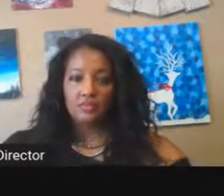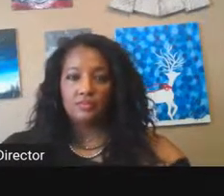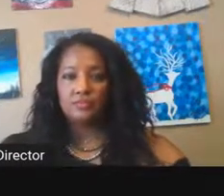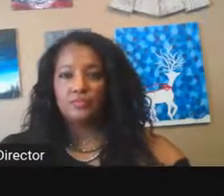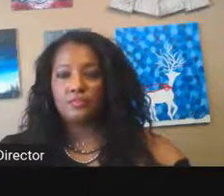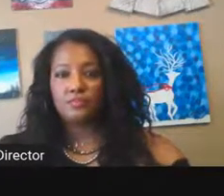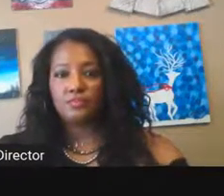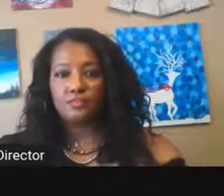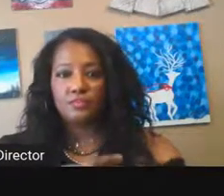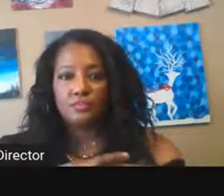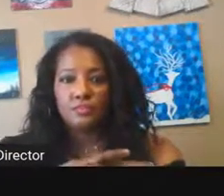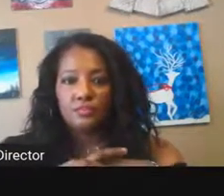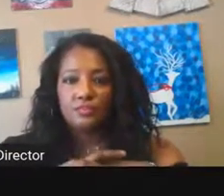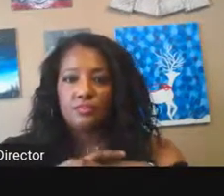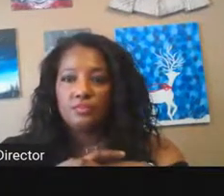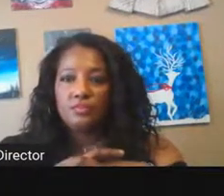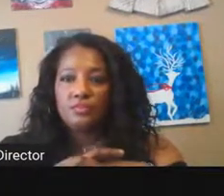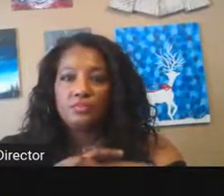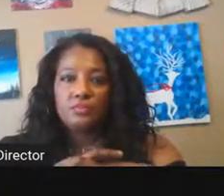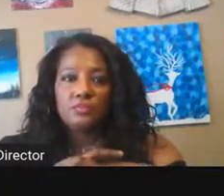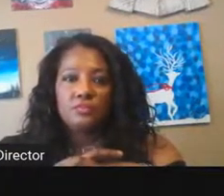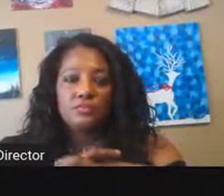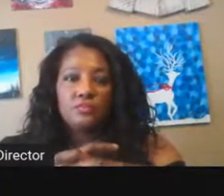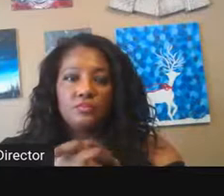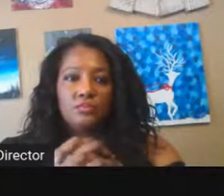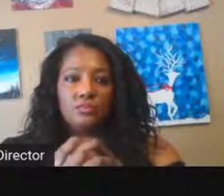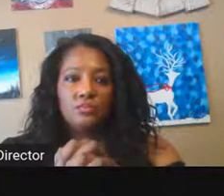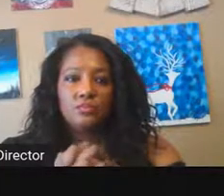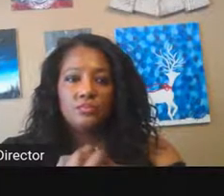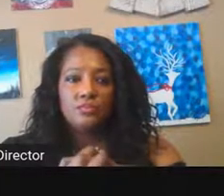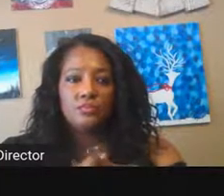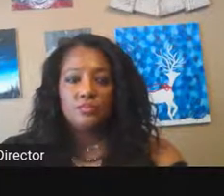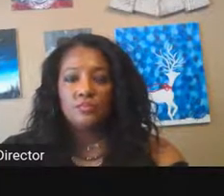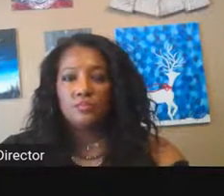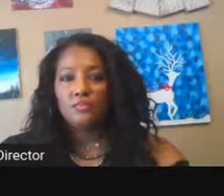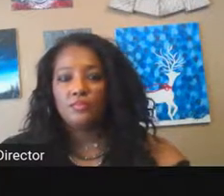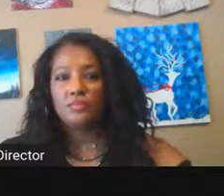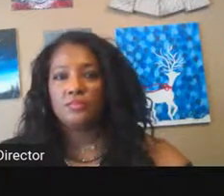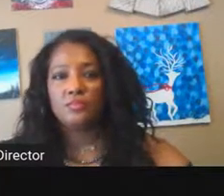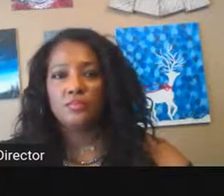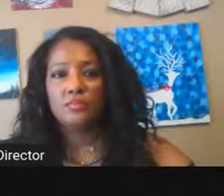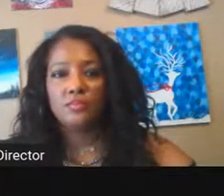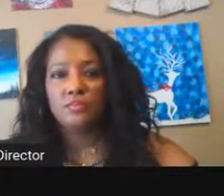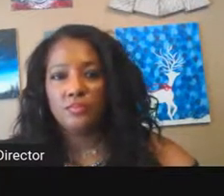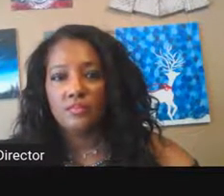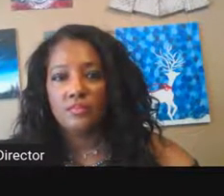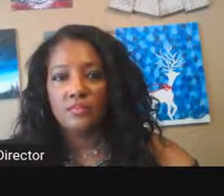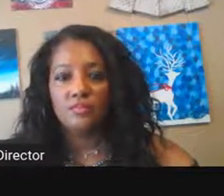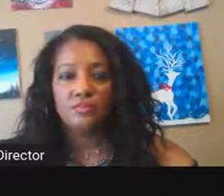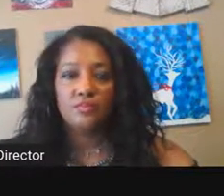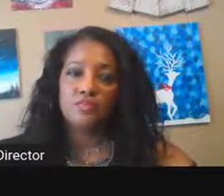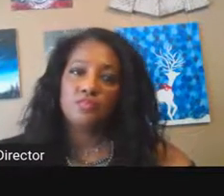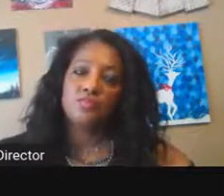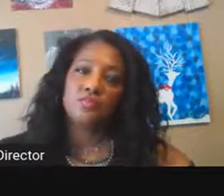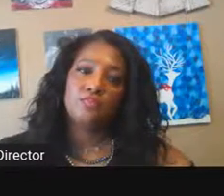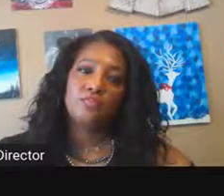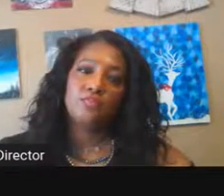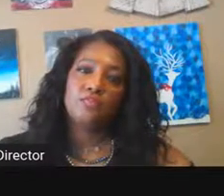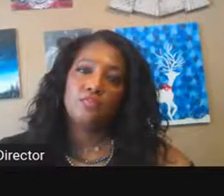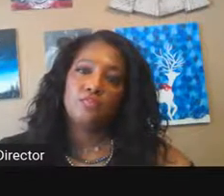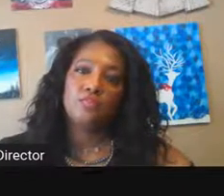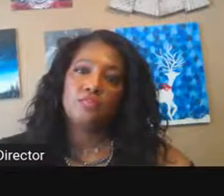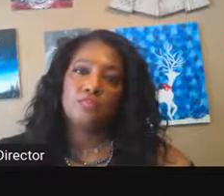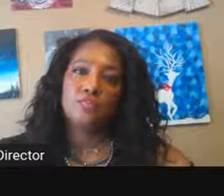justice stuff then. But Mother Jean Wilkins Denver used to say, poetry is therapeutic. And you would see this lady, I mean, and at